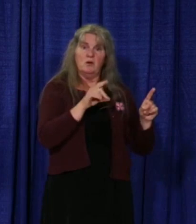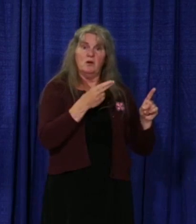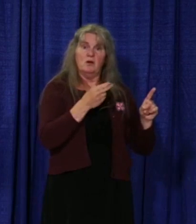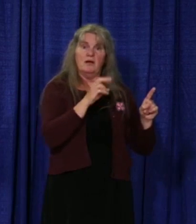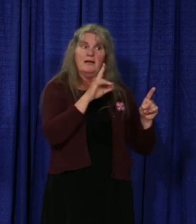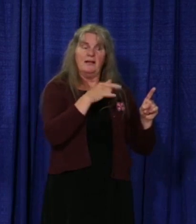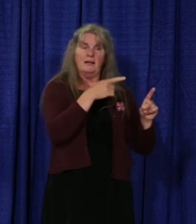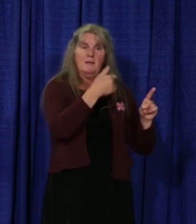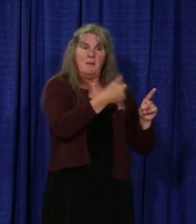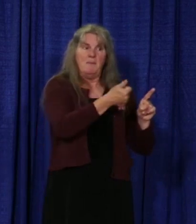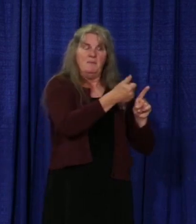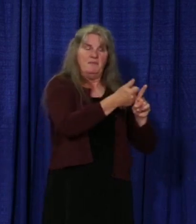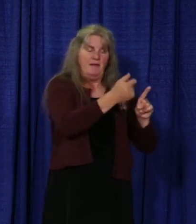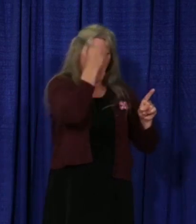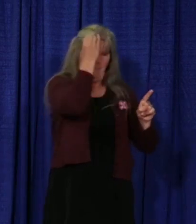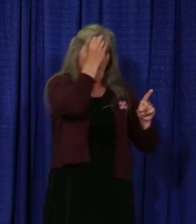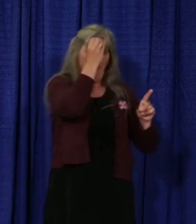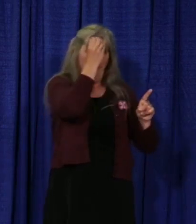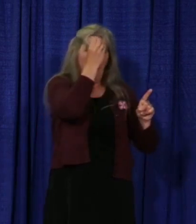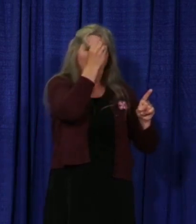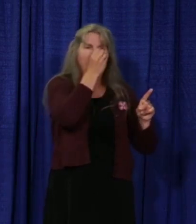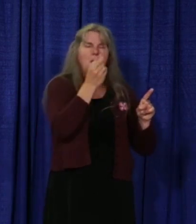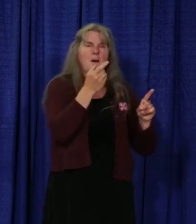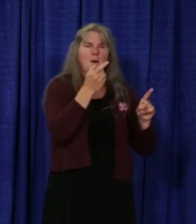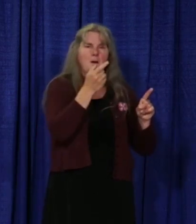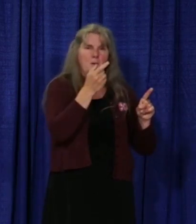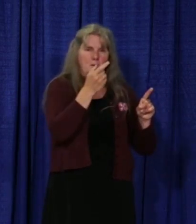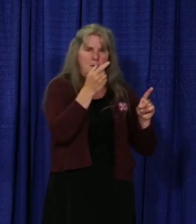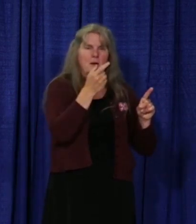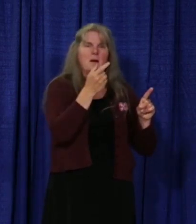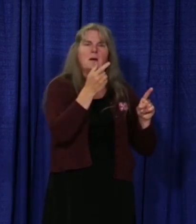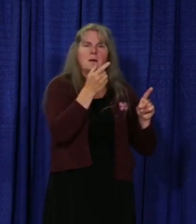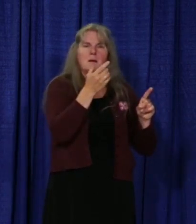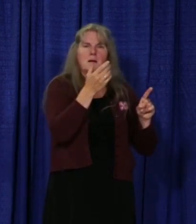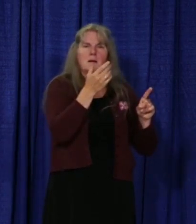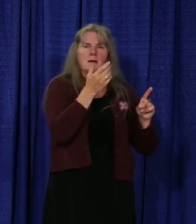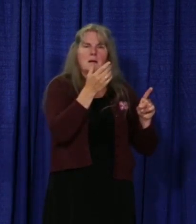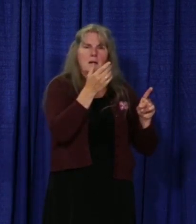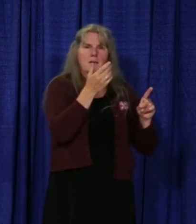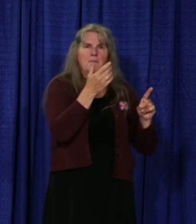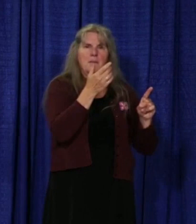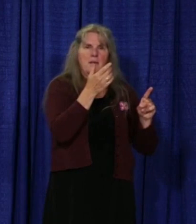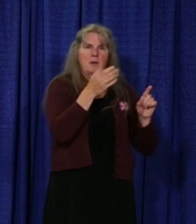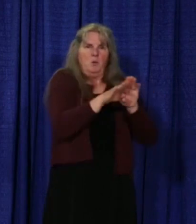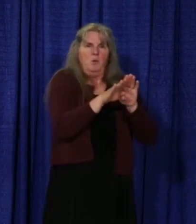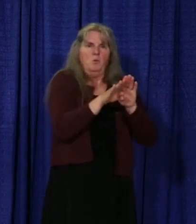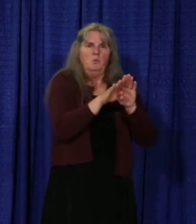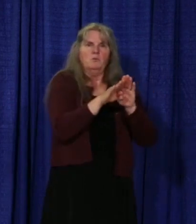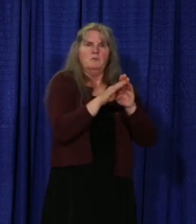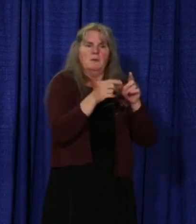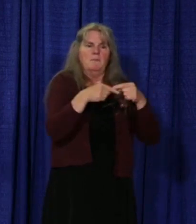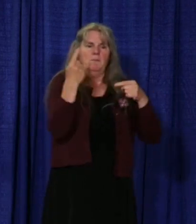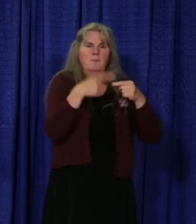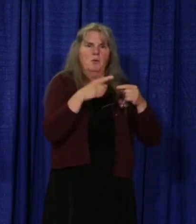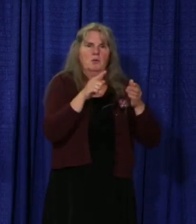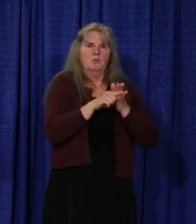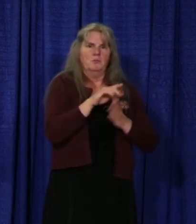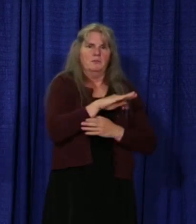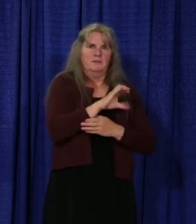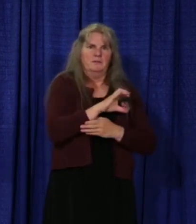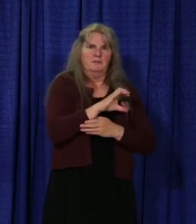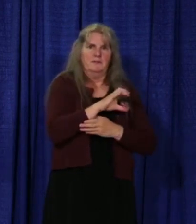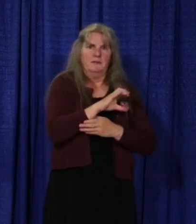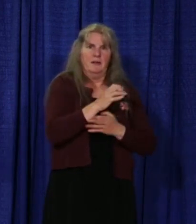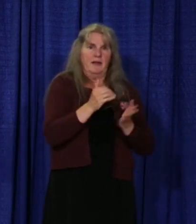might consider the need to revisit these loosening of border restrictions and maybe reimpose some of